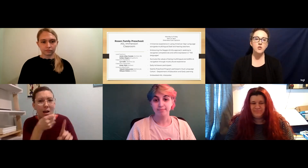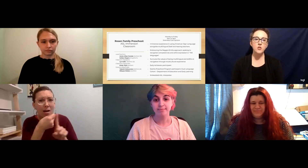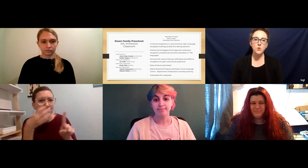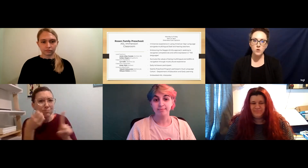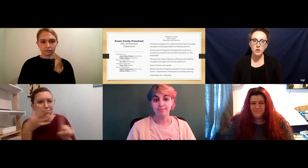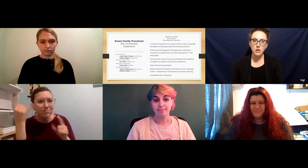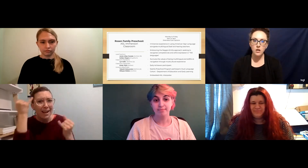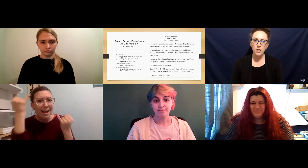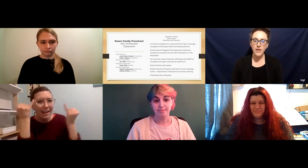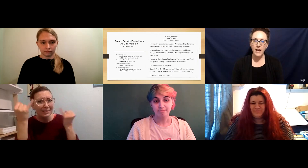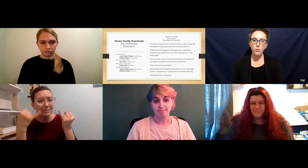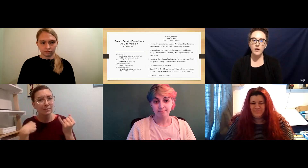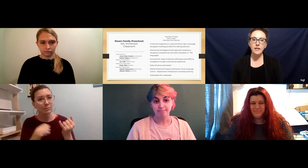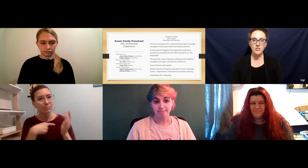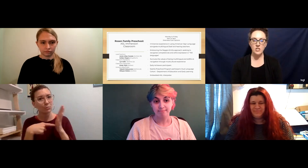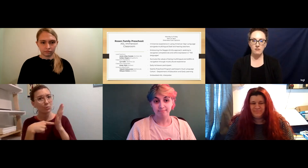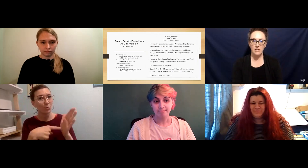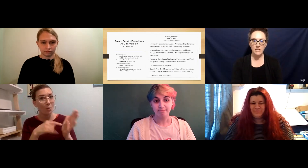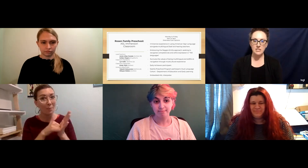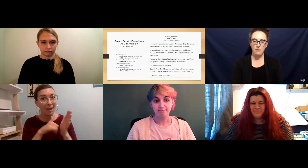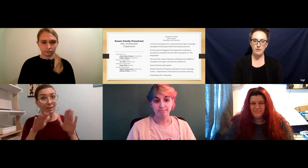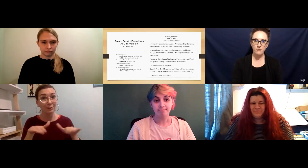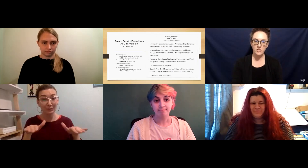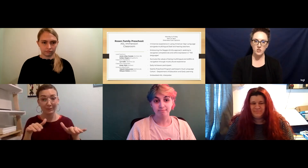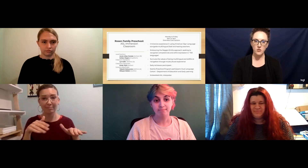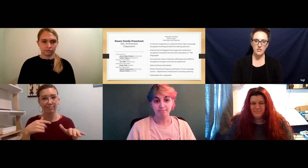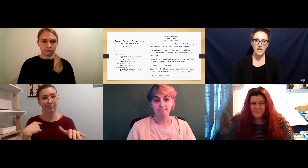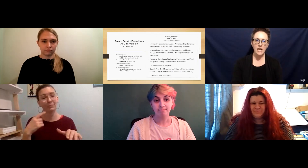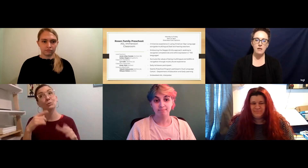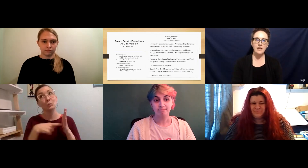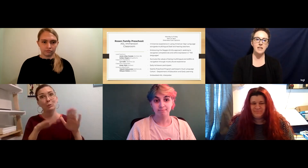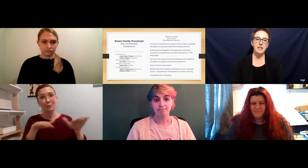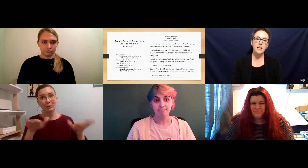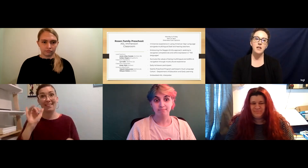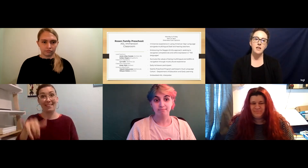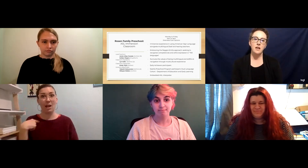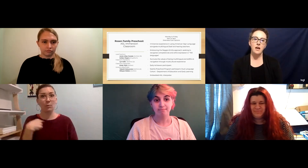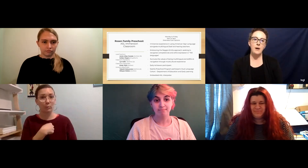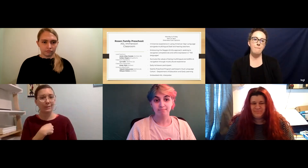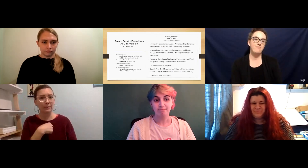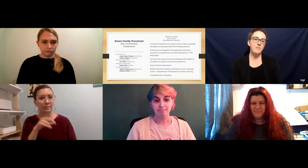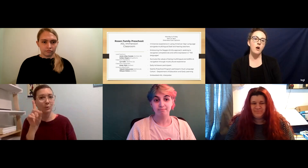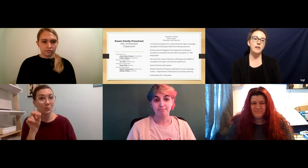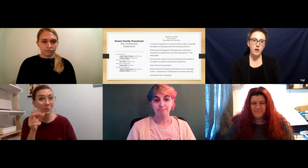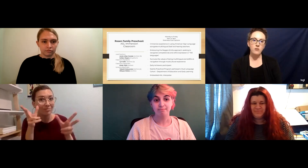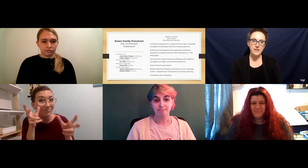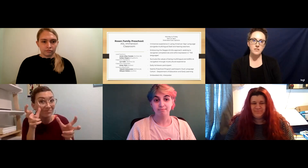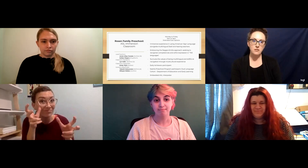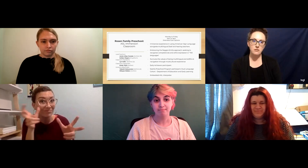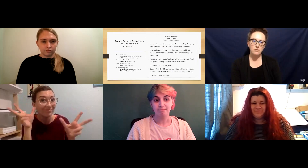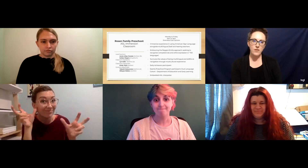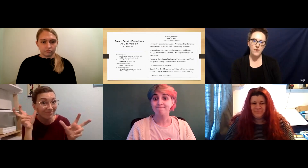make sure that we're catching everything that's happening for the children and maintain our